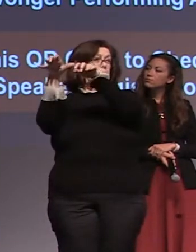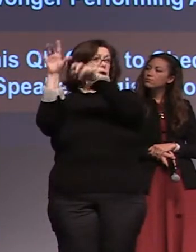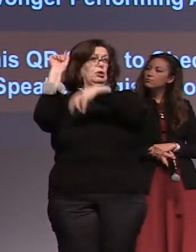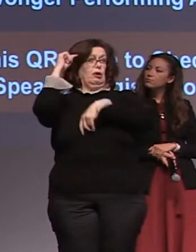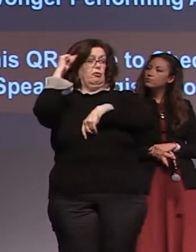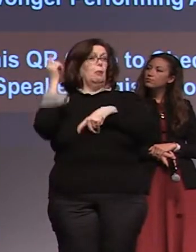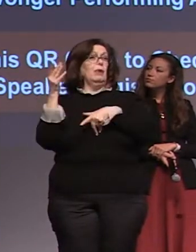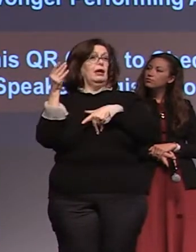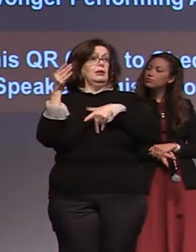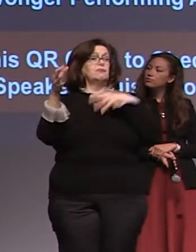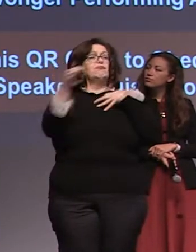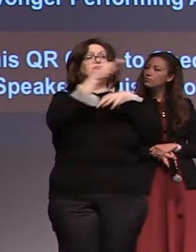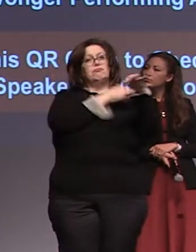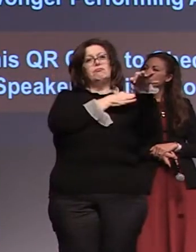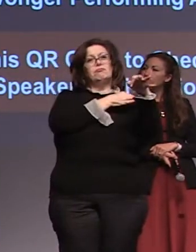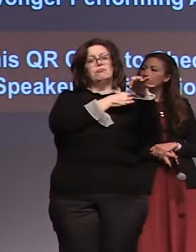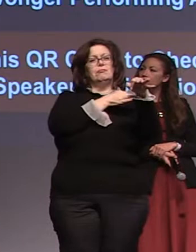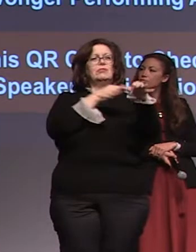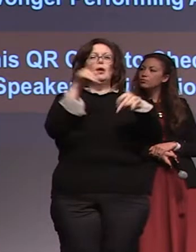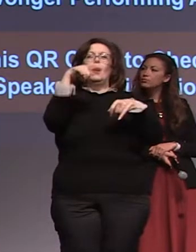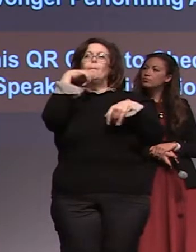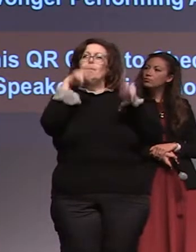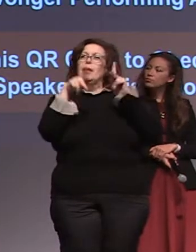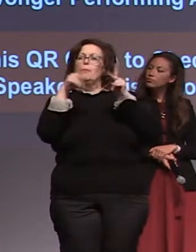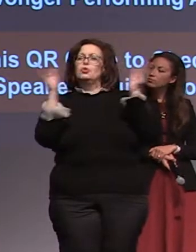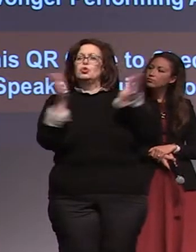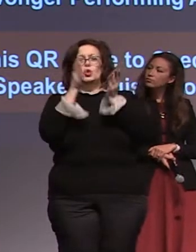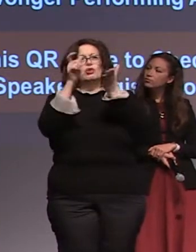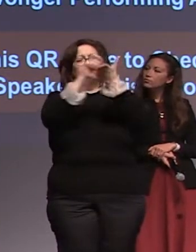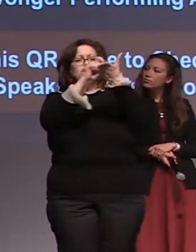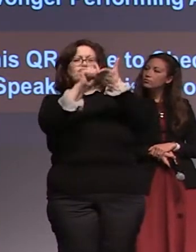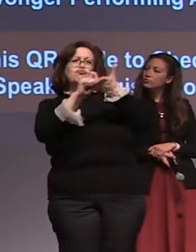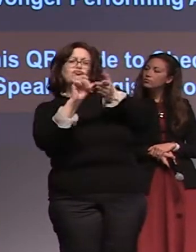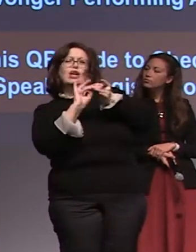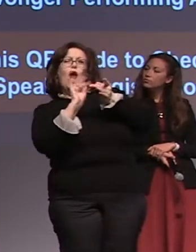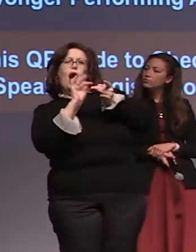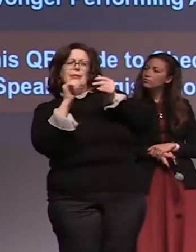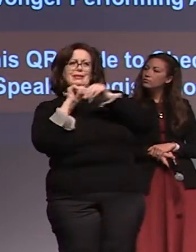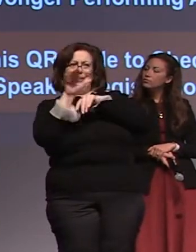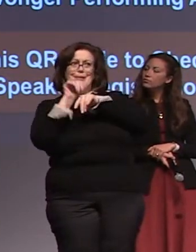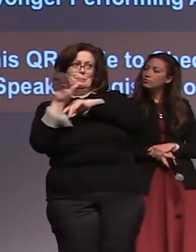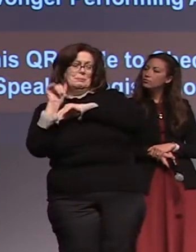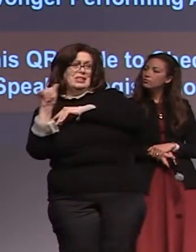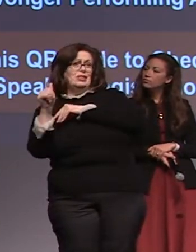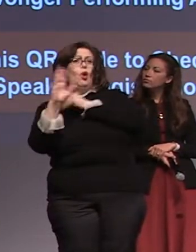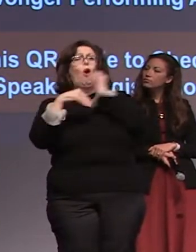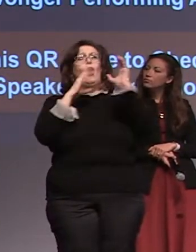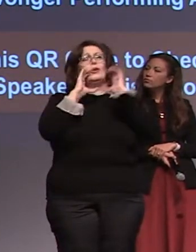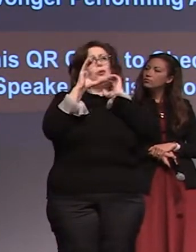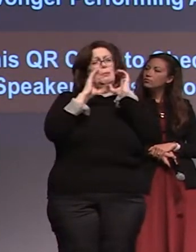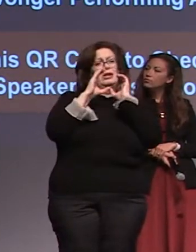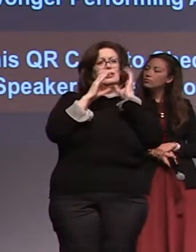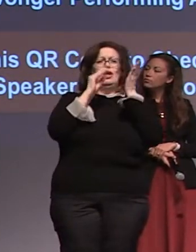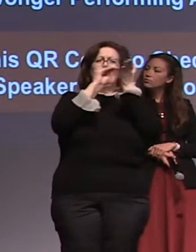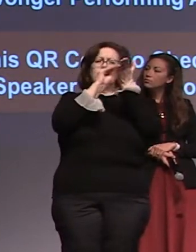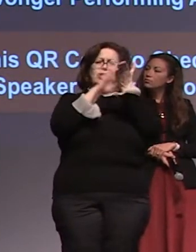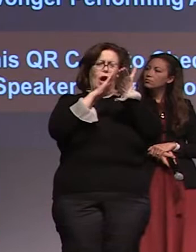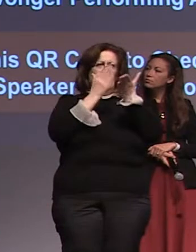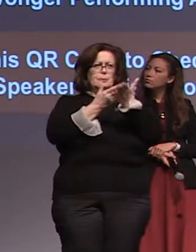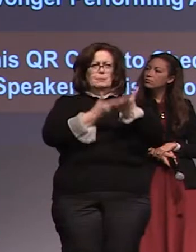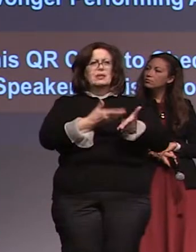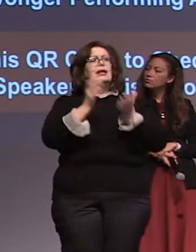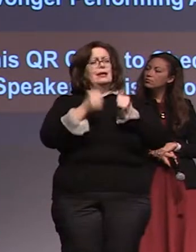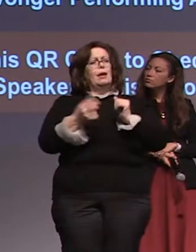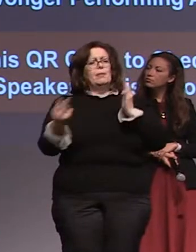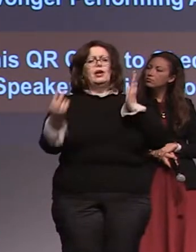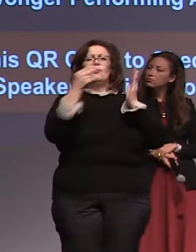The public is encouraged to submit comments in writing to ensure all communications are thoroughly documented and can be